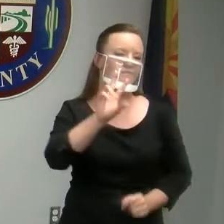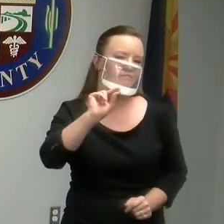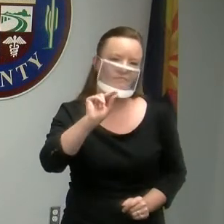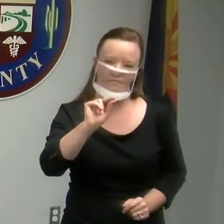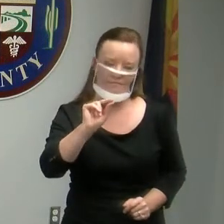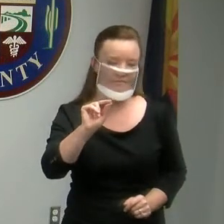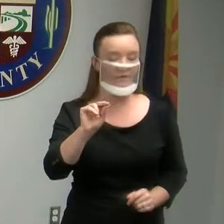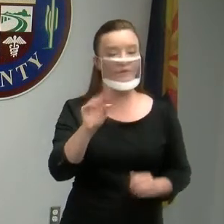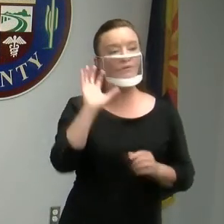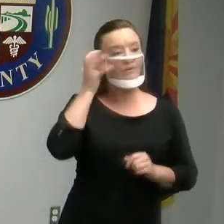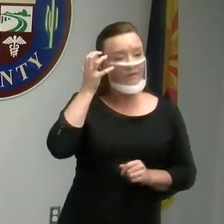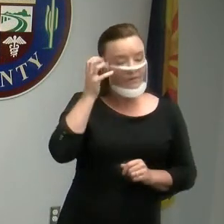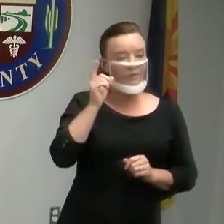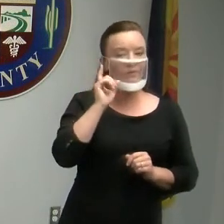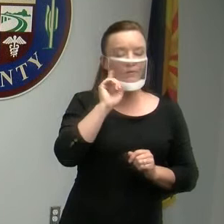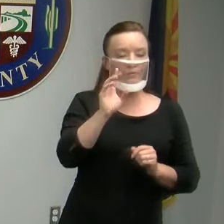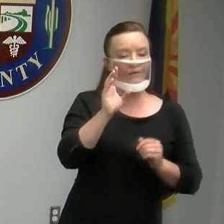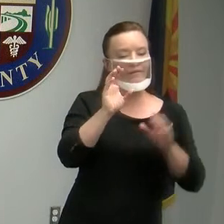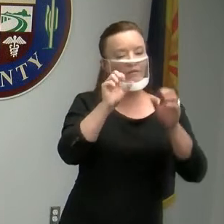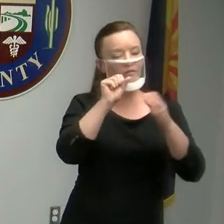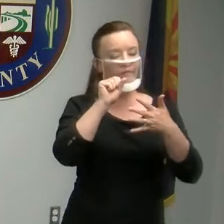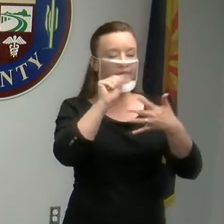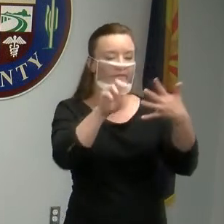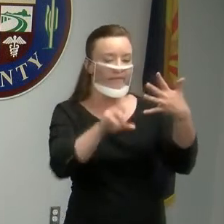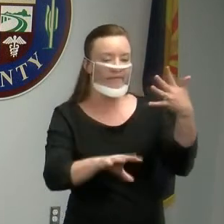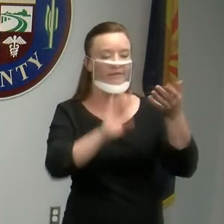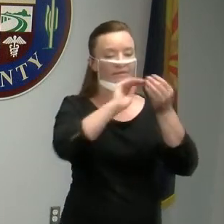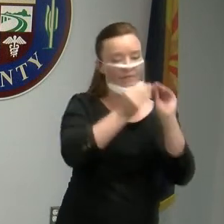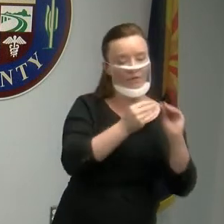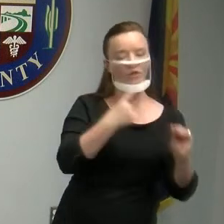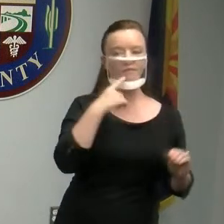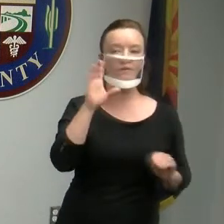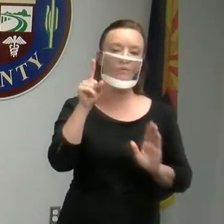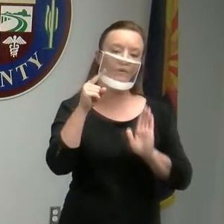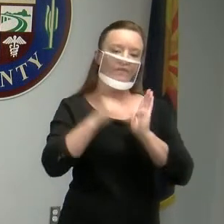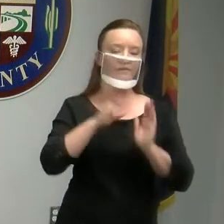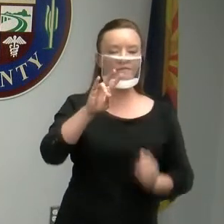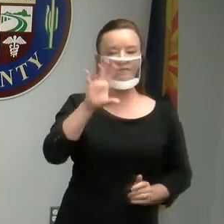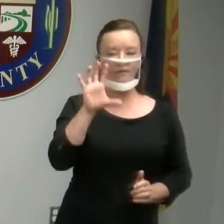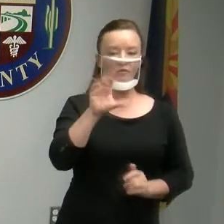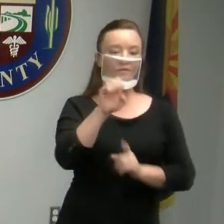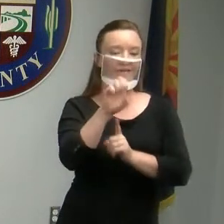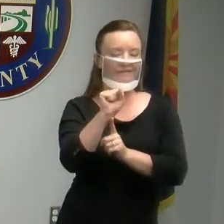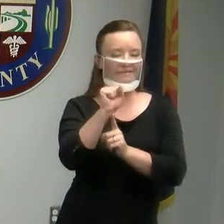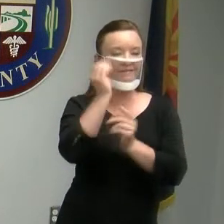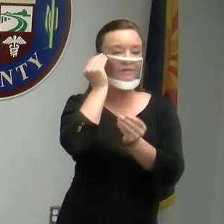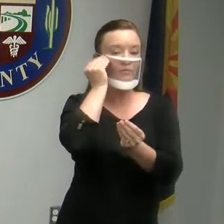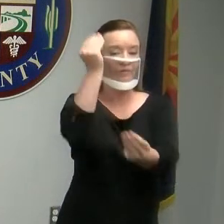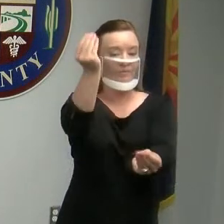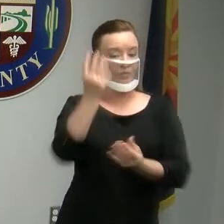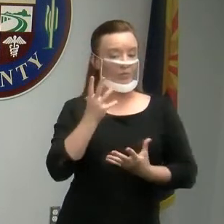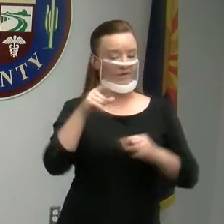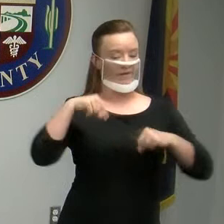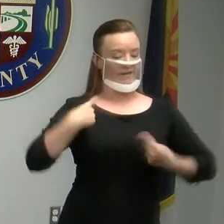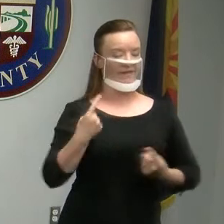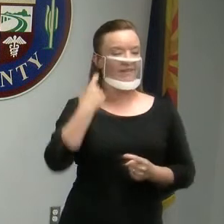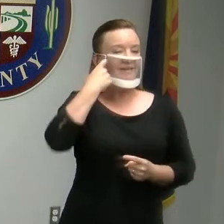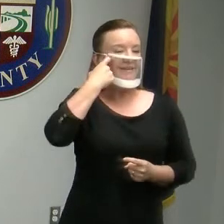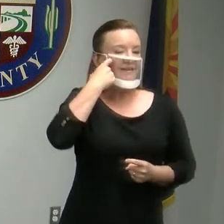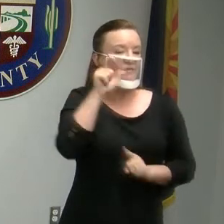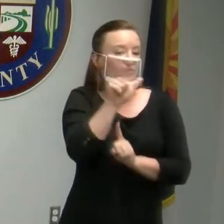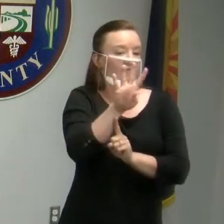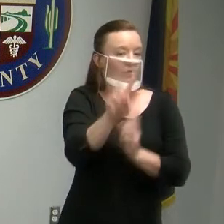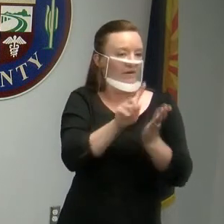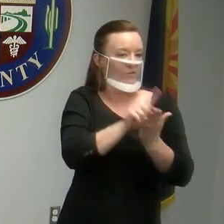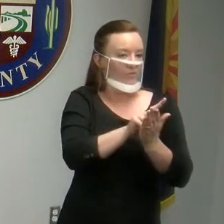on the radio or in other media, and they'll say, 1,700 cases have been reported in the last 24 hours.